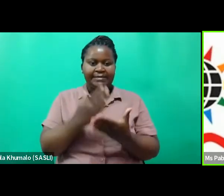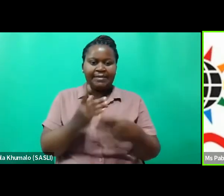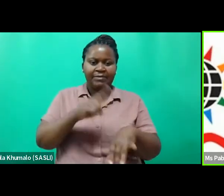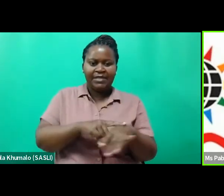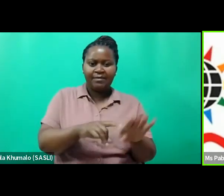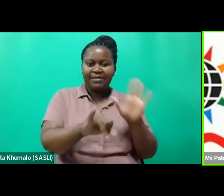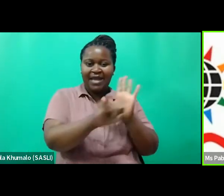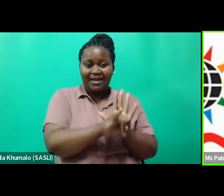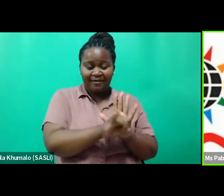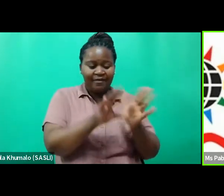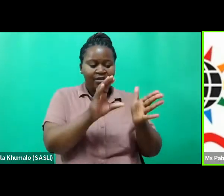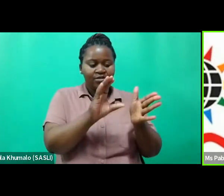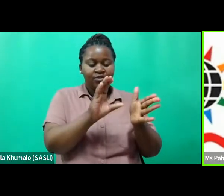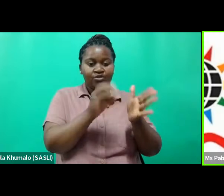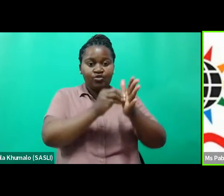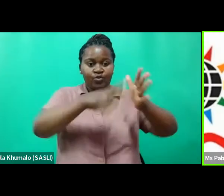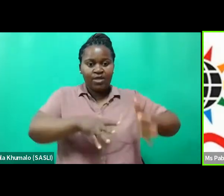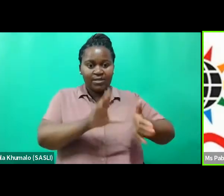such disabilities.